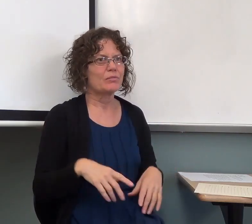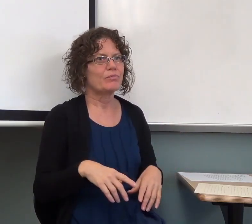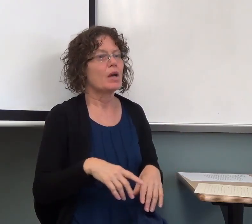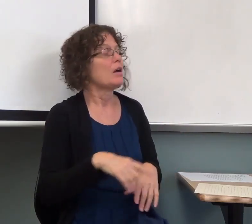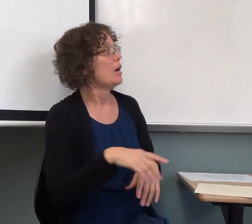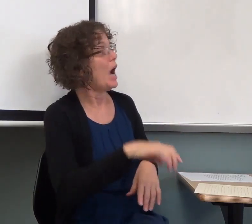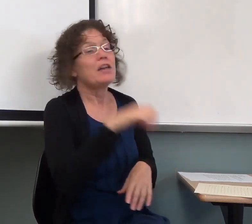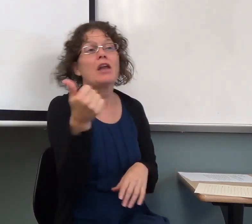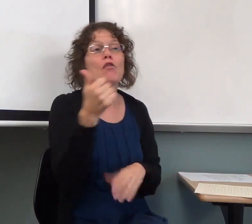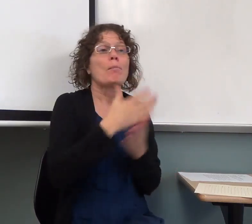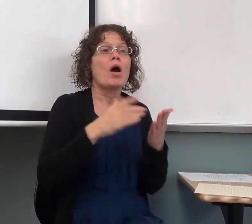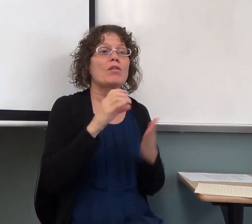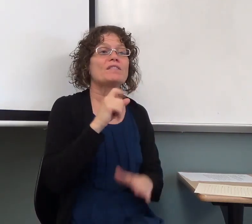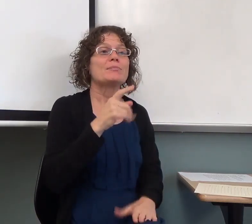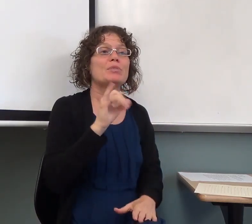article. Now this is tricky.